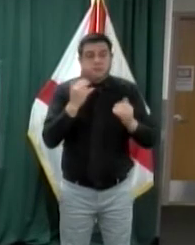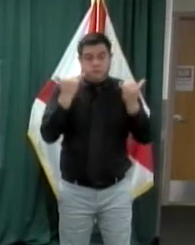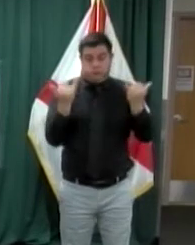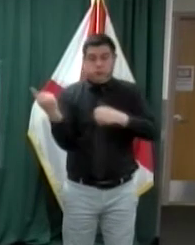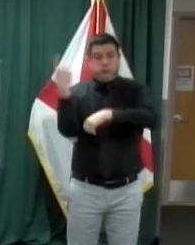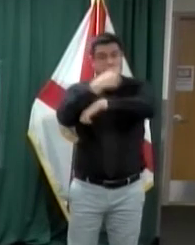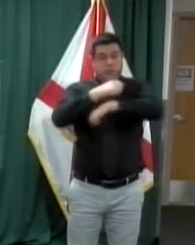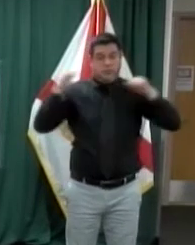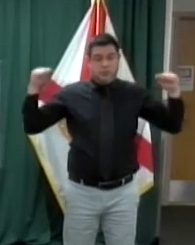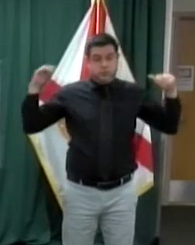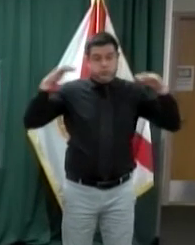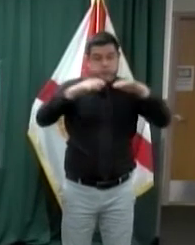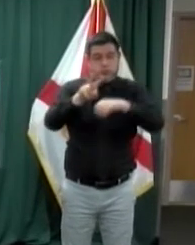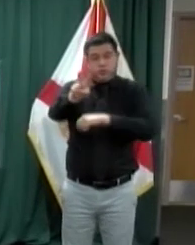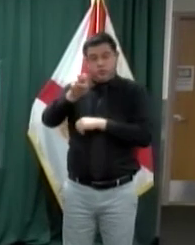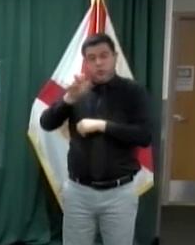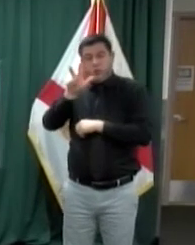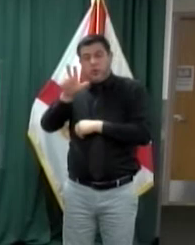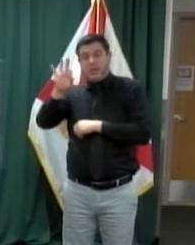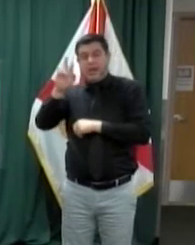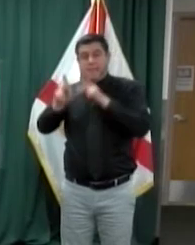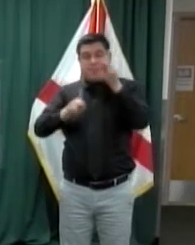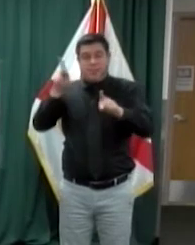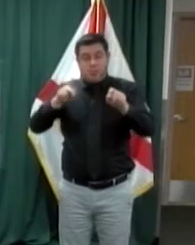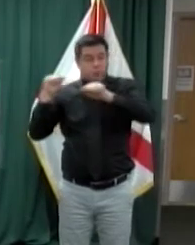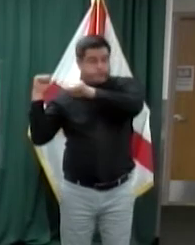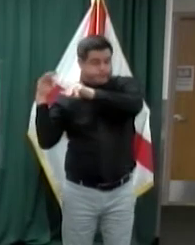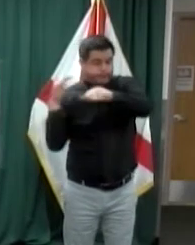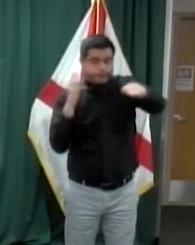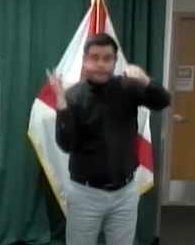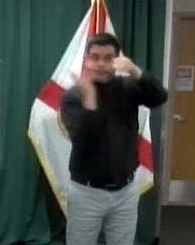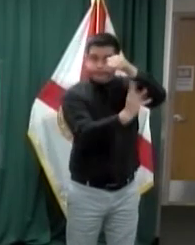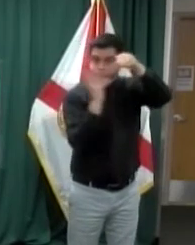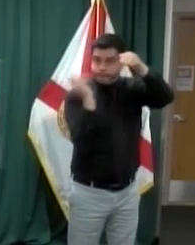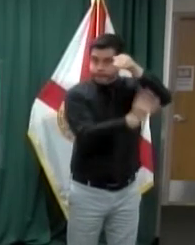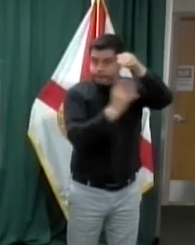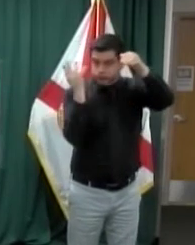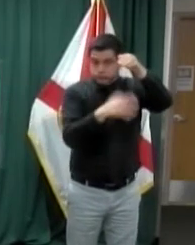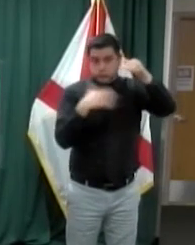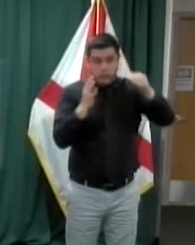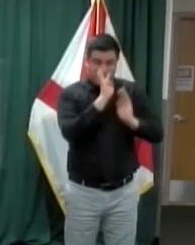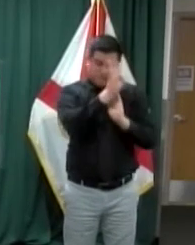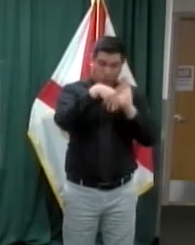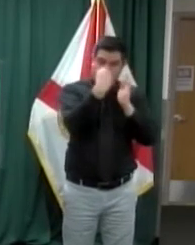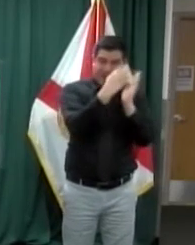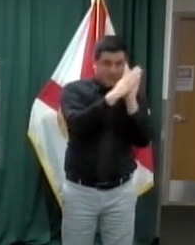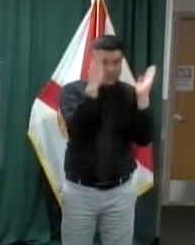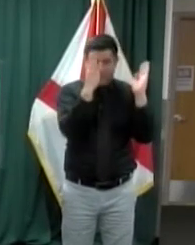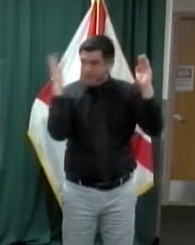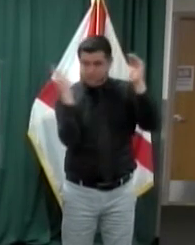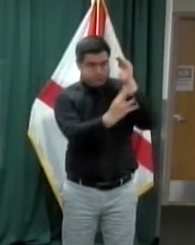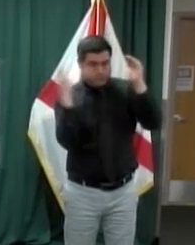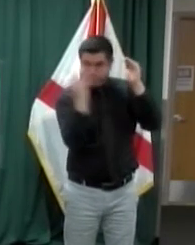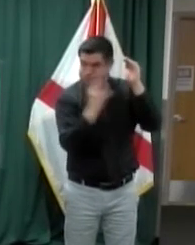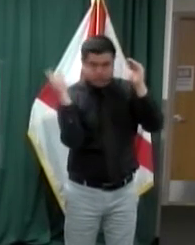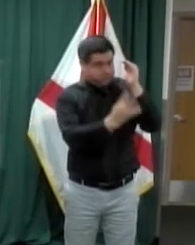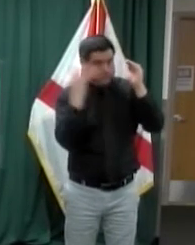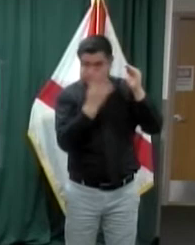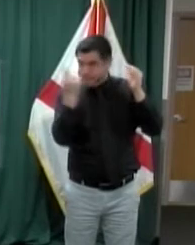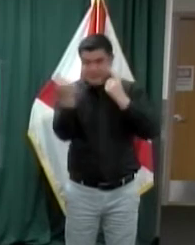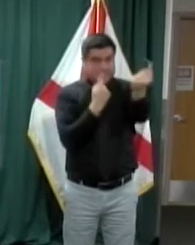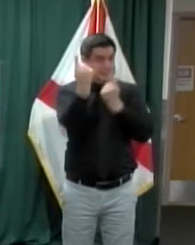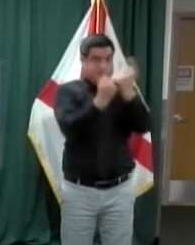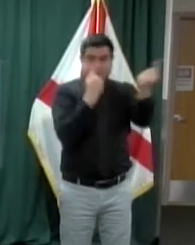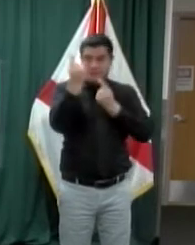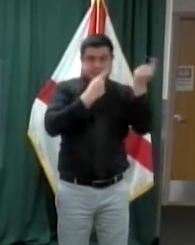239 individuals. That's amazing. For 4 hours of work, so the nurses and the medical staff out there just did an incredible job, and that